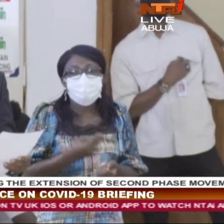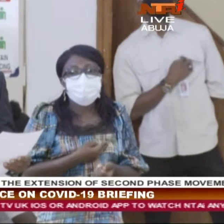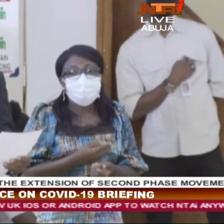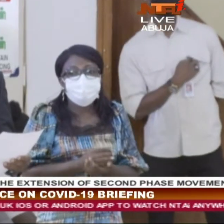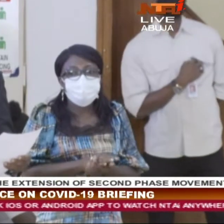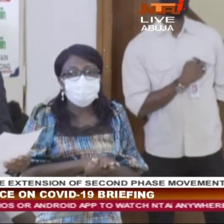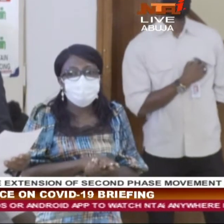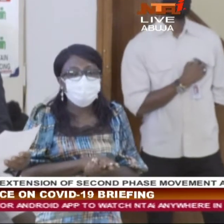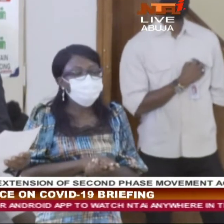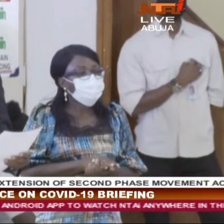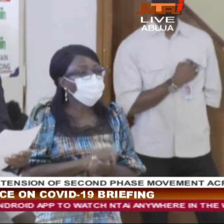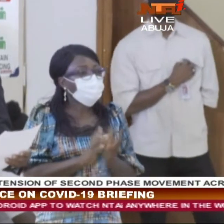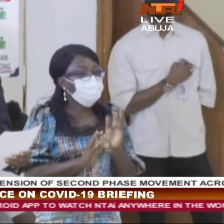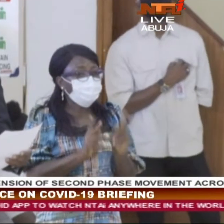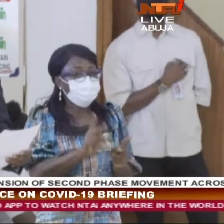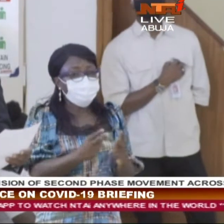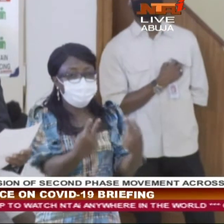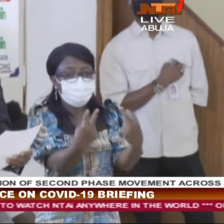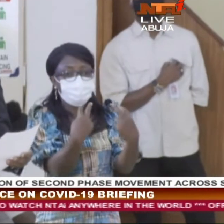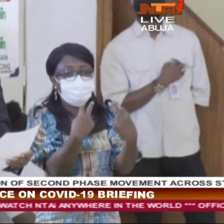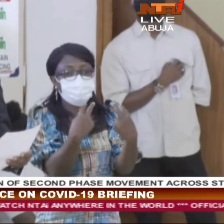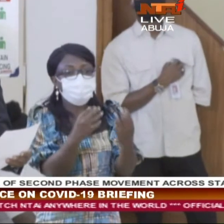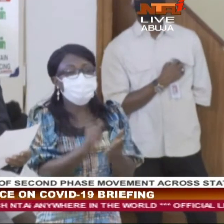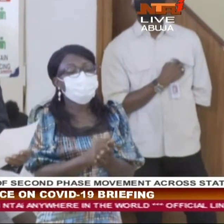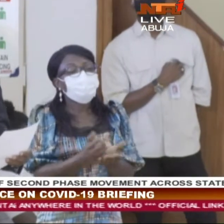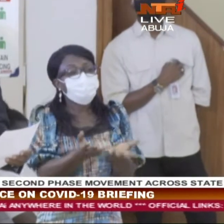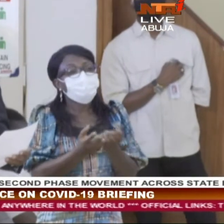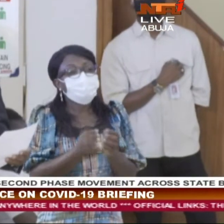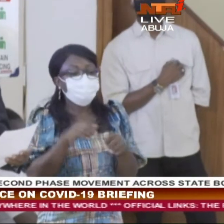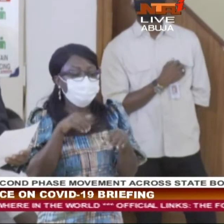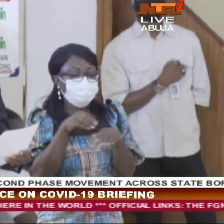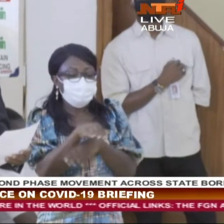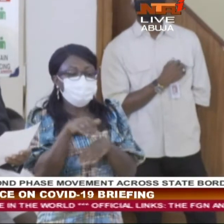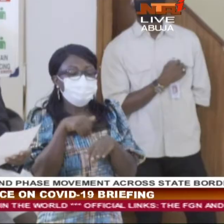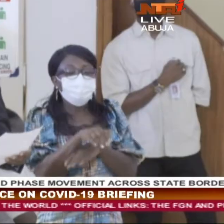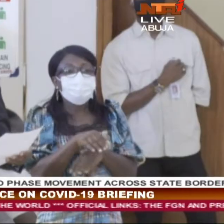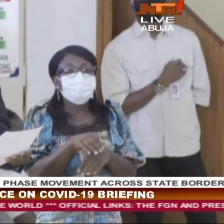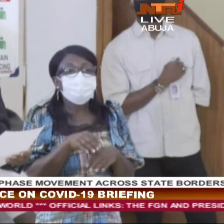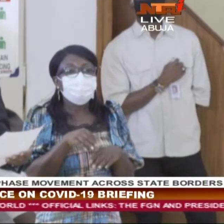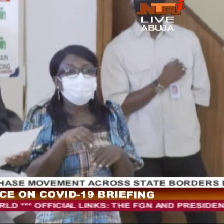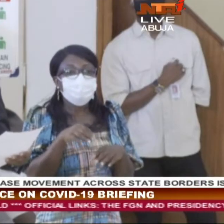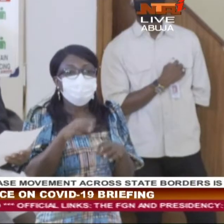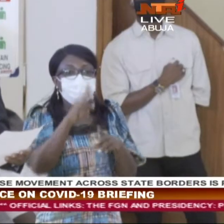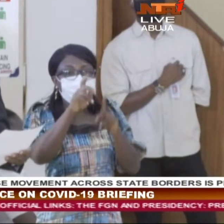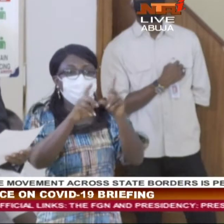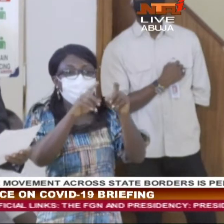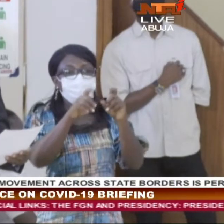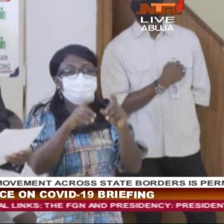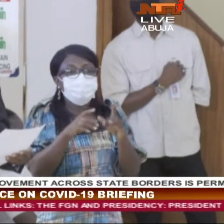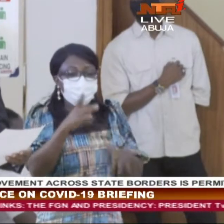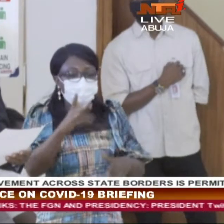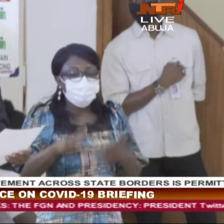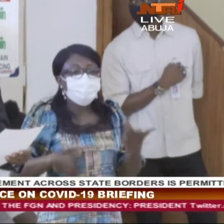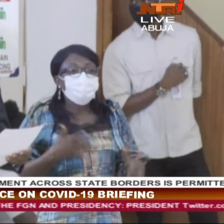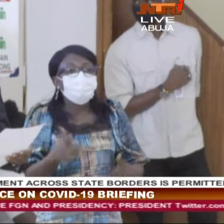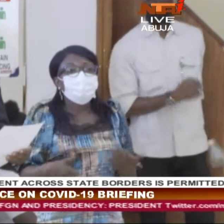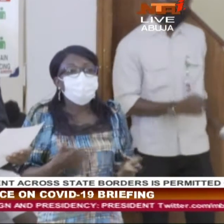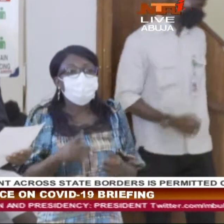National Coordinator. For those watching who might want to send in their questions, your WhatsApp number is still